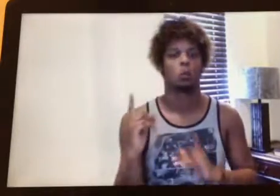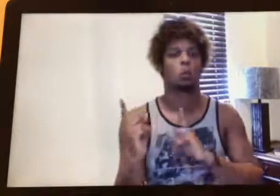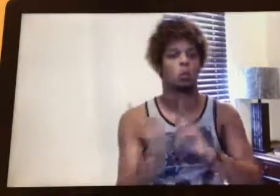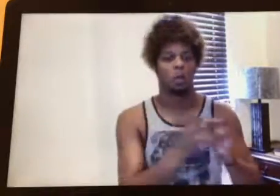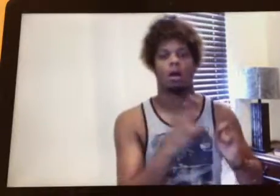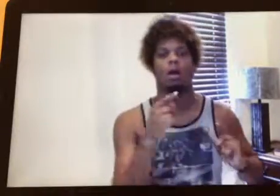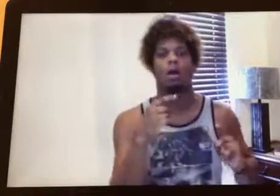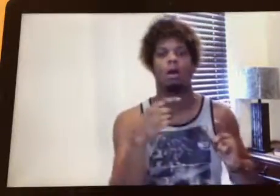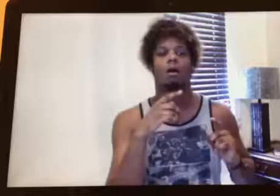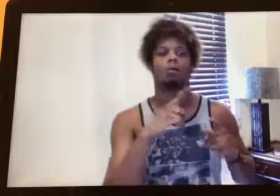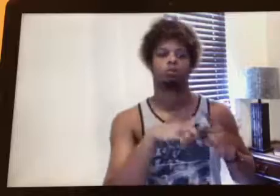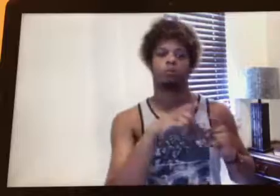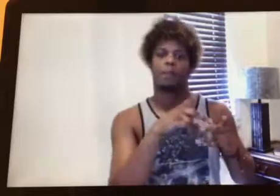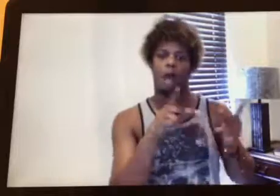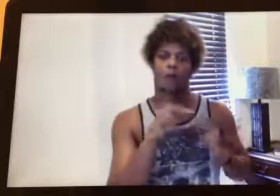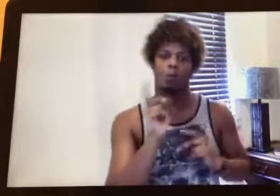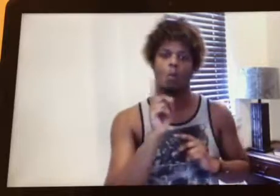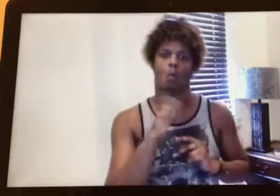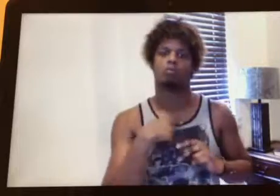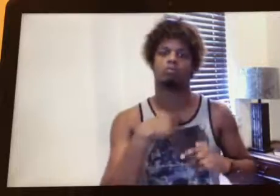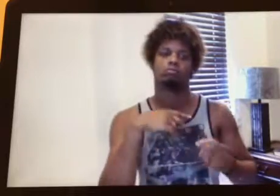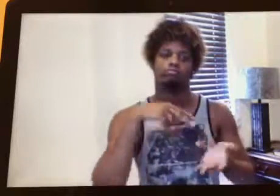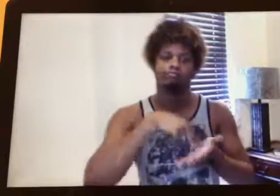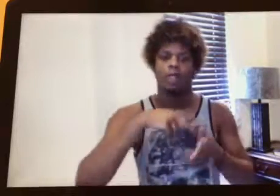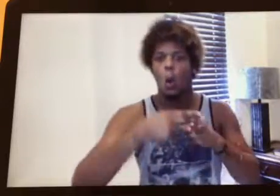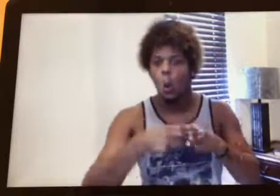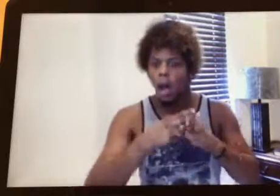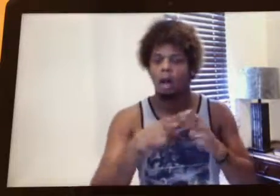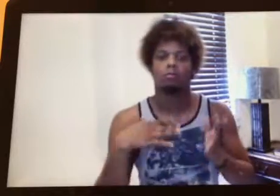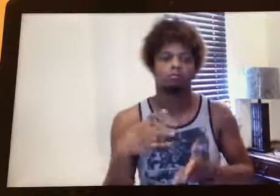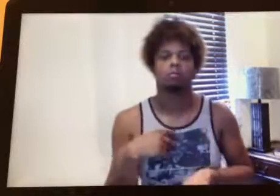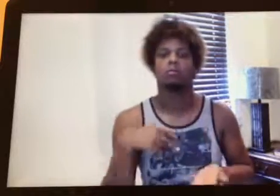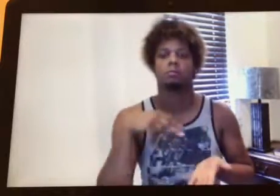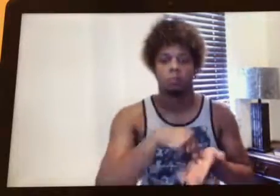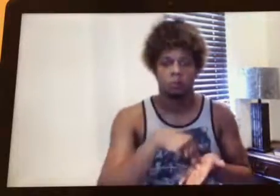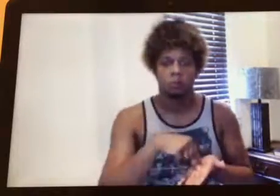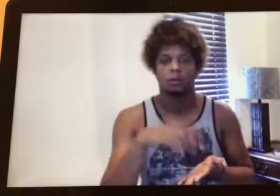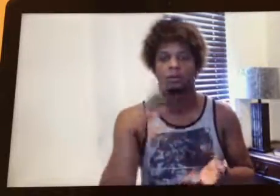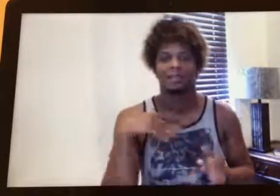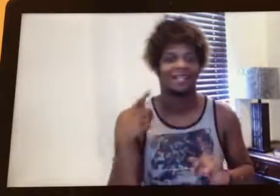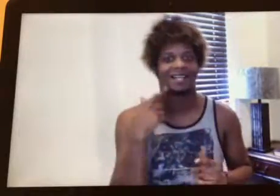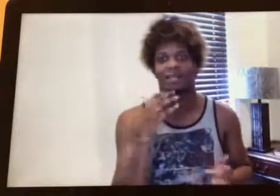attention. And then the nurse walked me out to the place where they do weight.